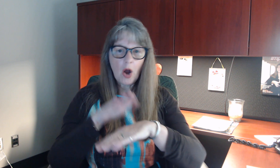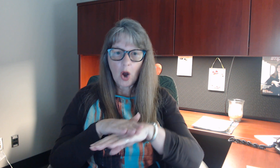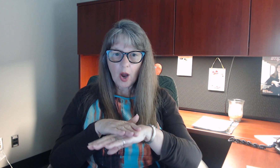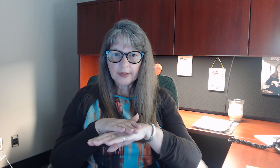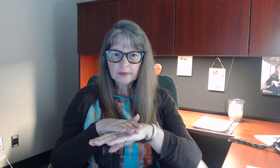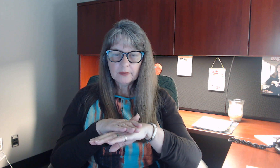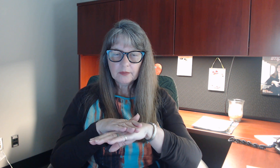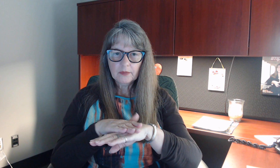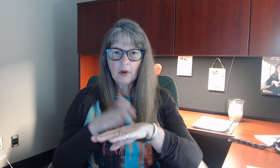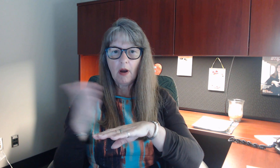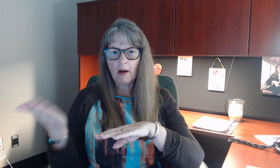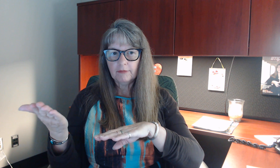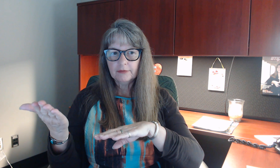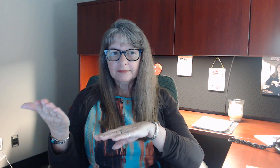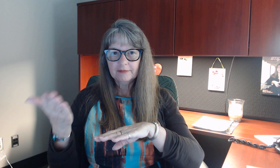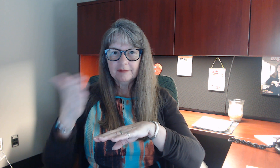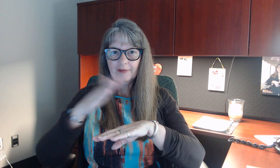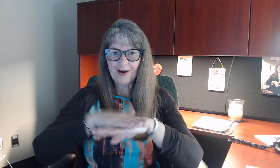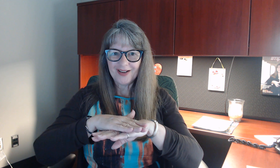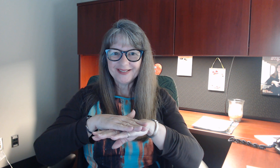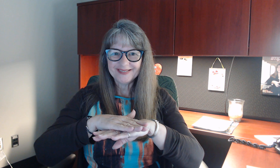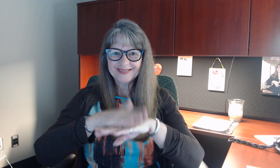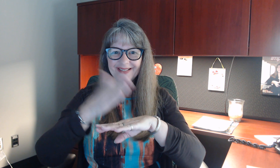On, off. On, off.